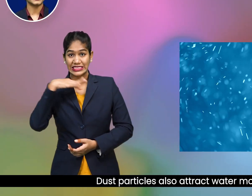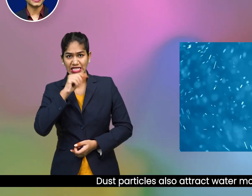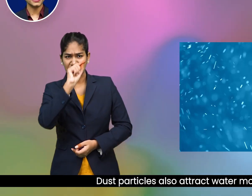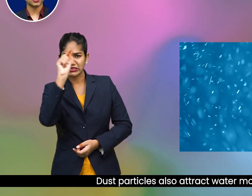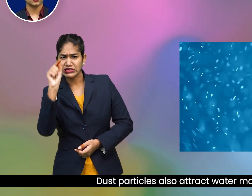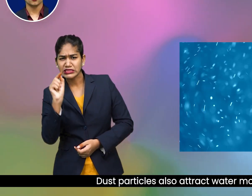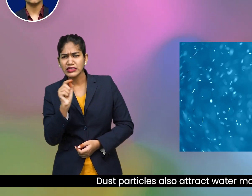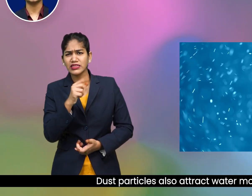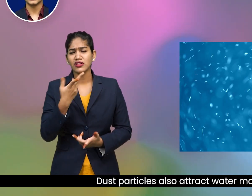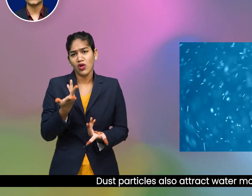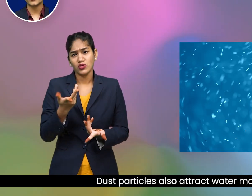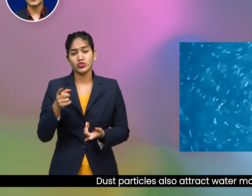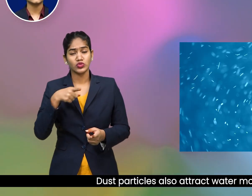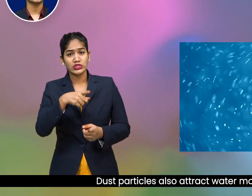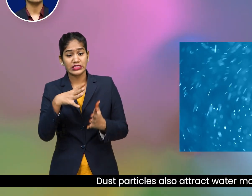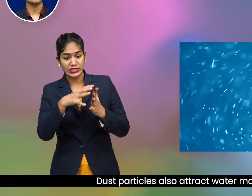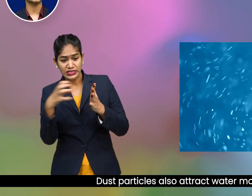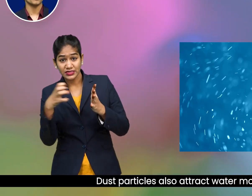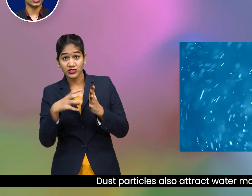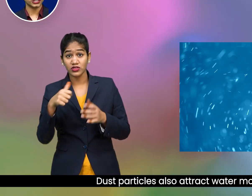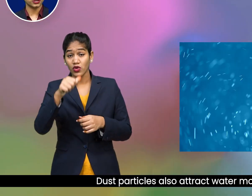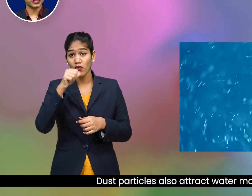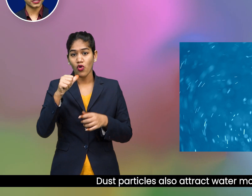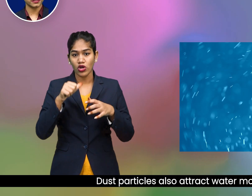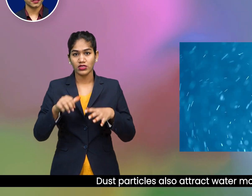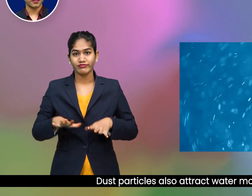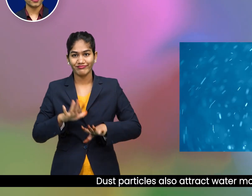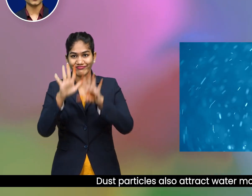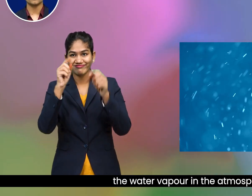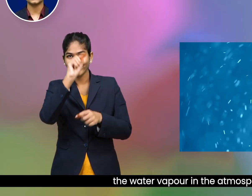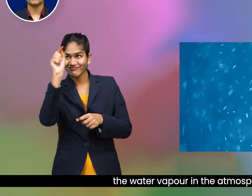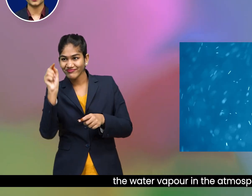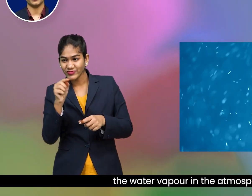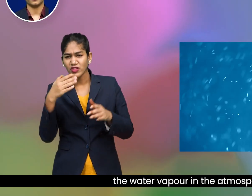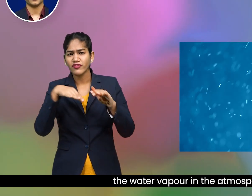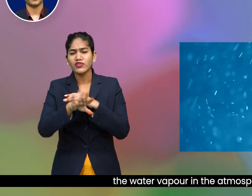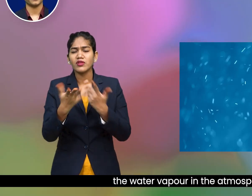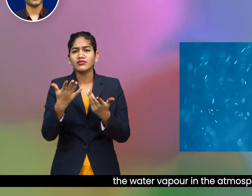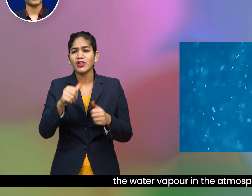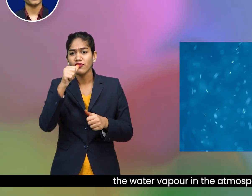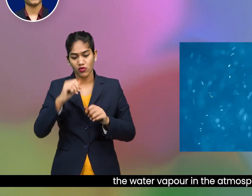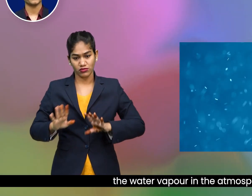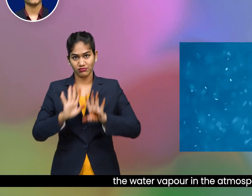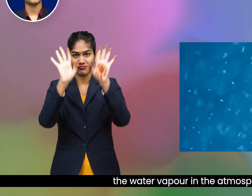Dust particles also attract water molecules from the water vapor